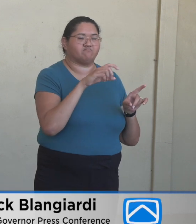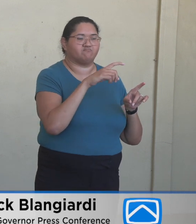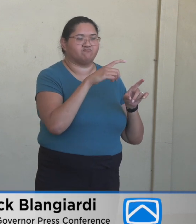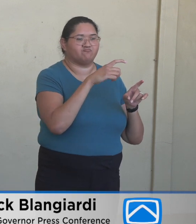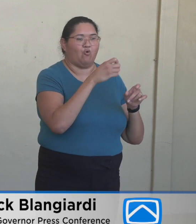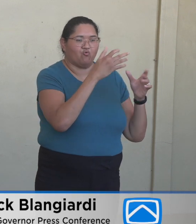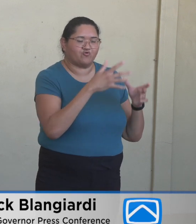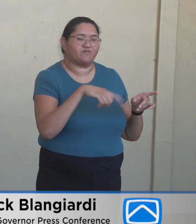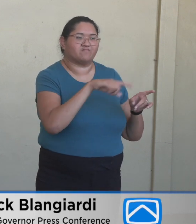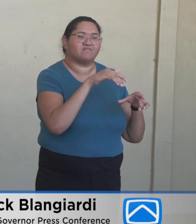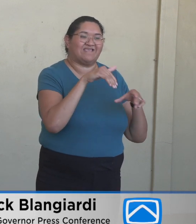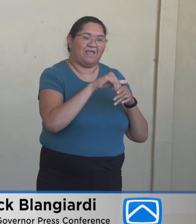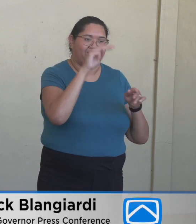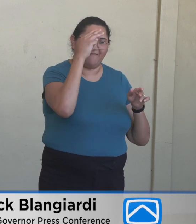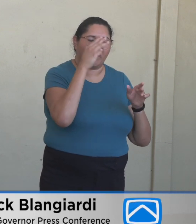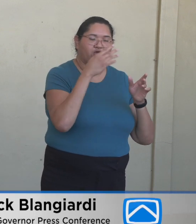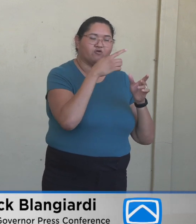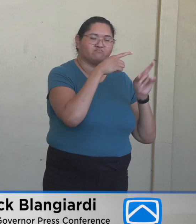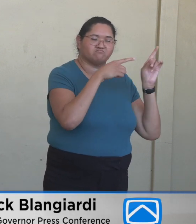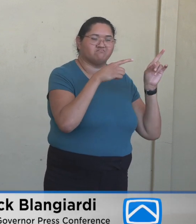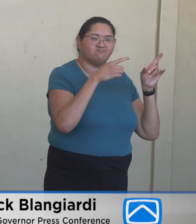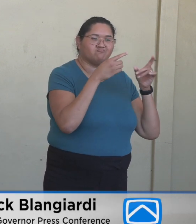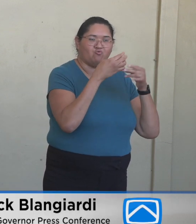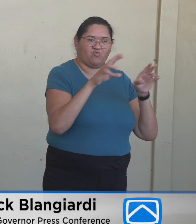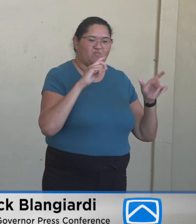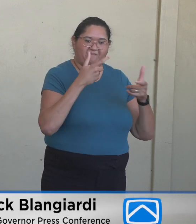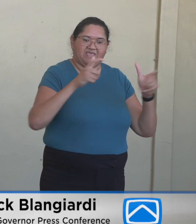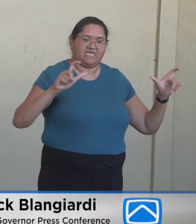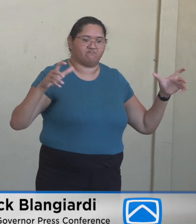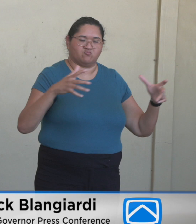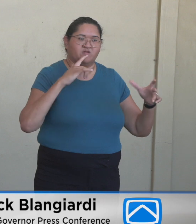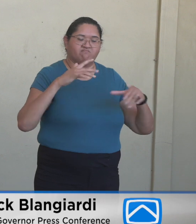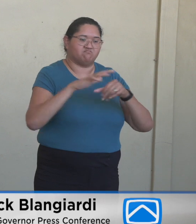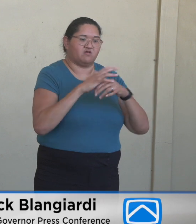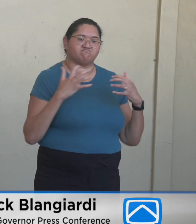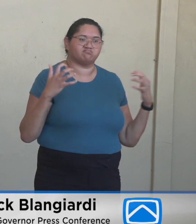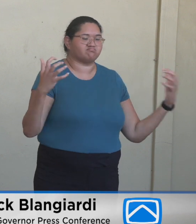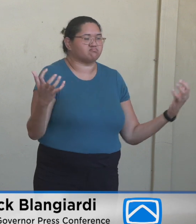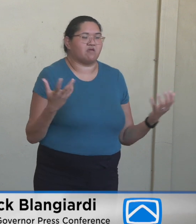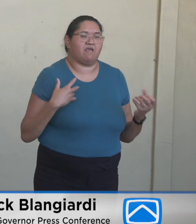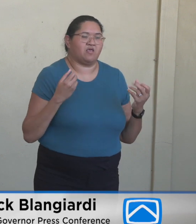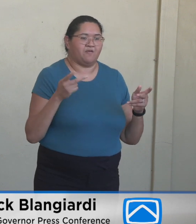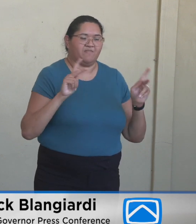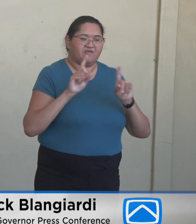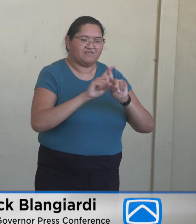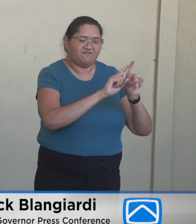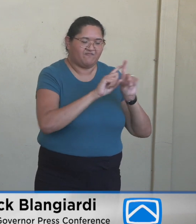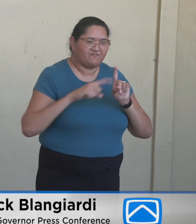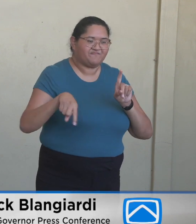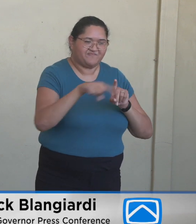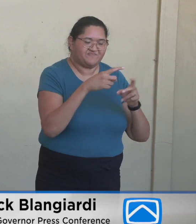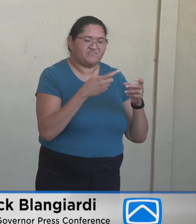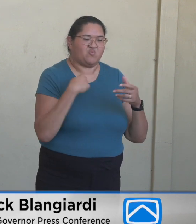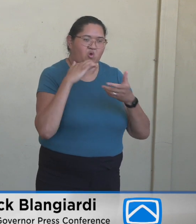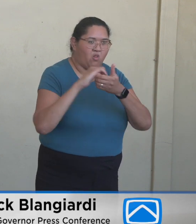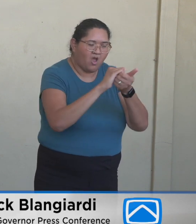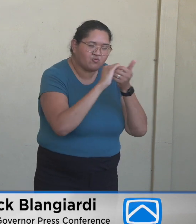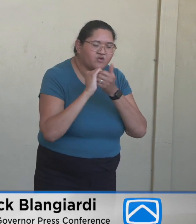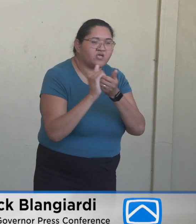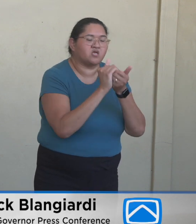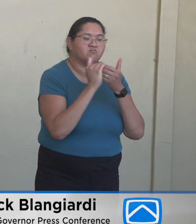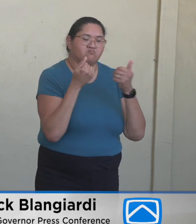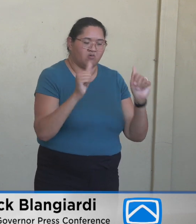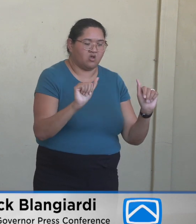if you've been to the mayor's conference room at Honolulu Hale, it's a big room. The room was packed with a lot of various stakeholders, and a collaborative effort